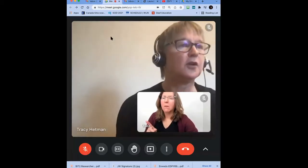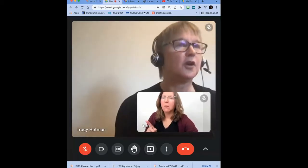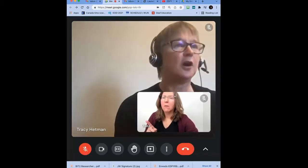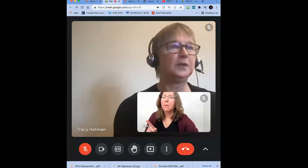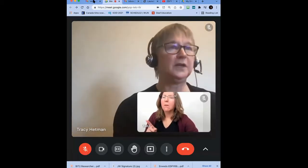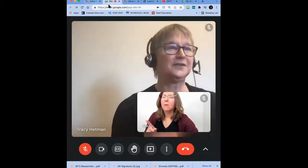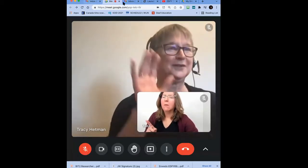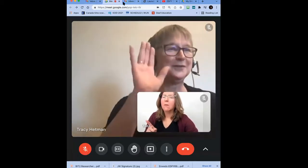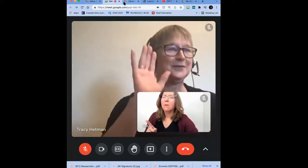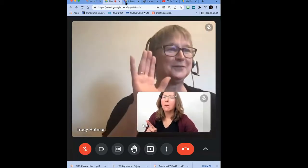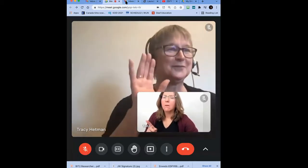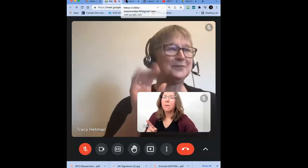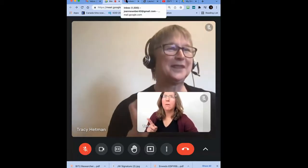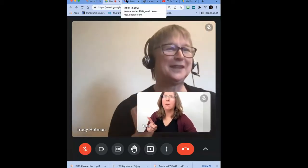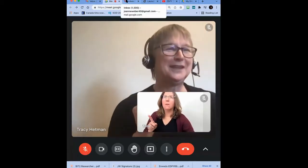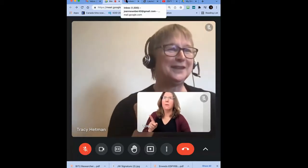Oh, Tracy.